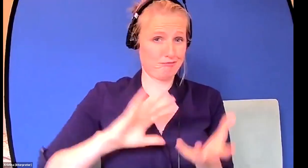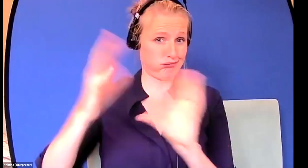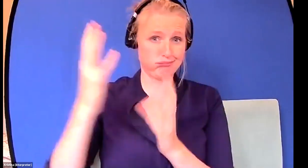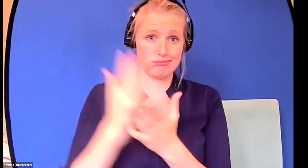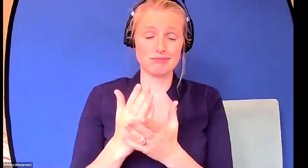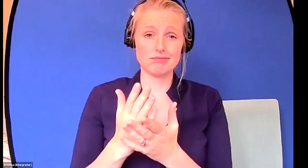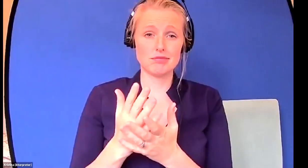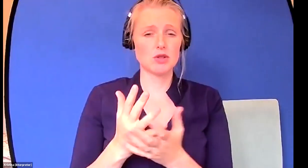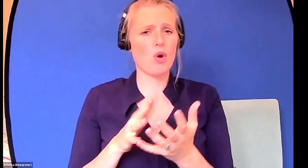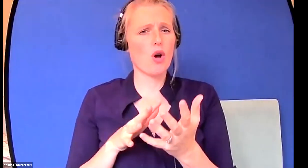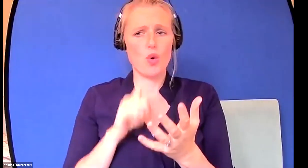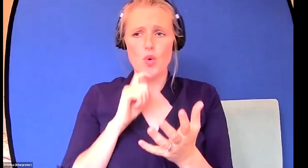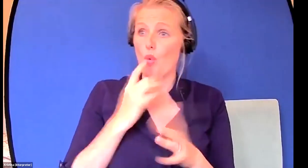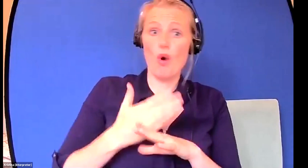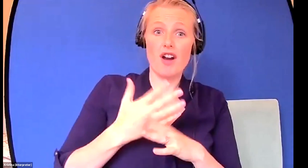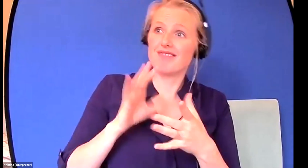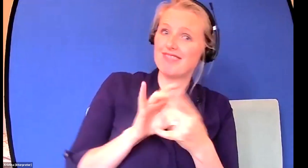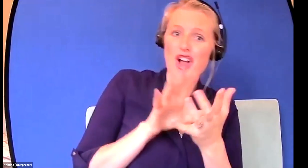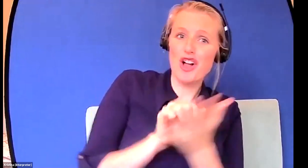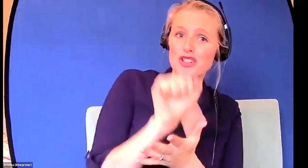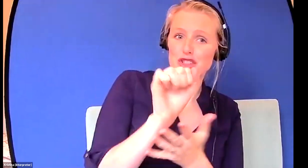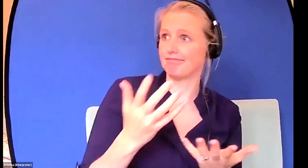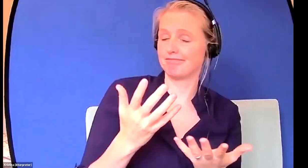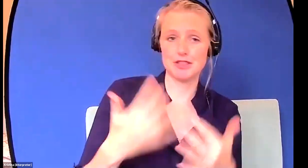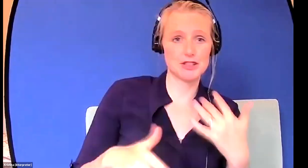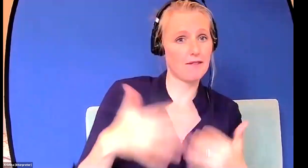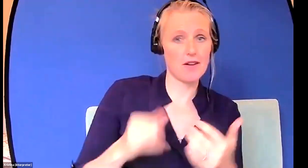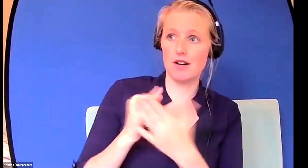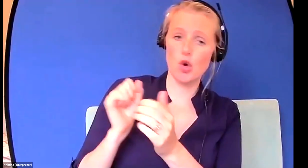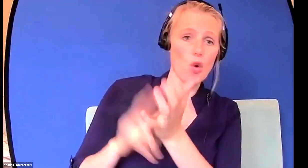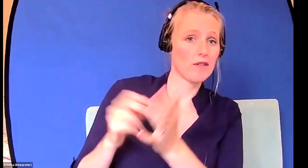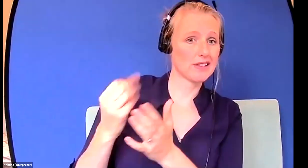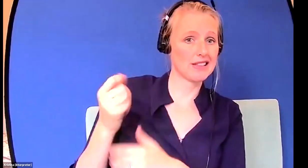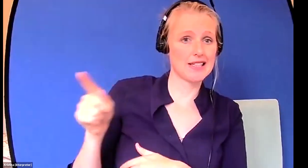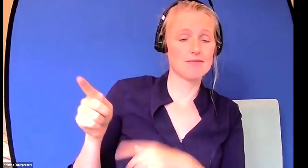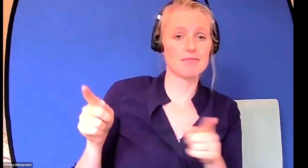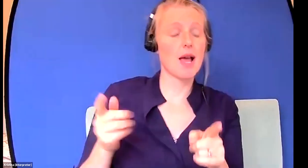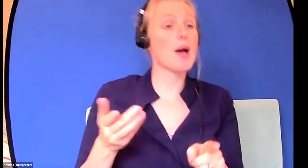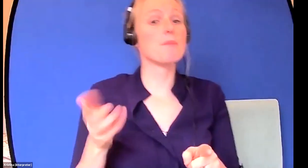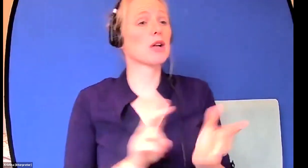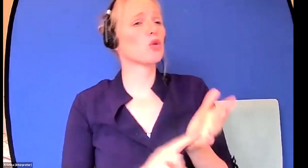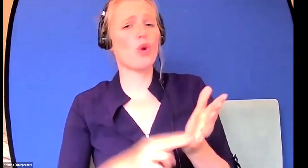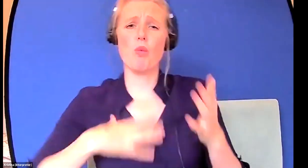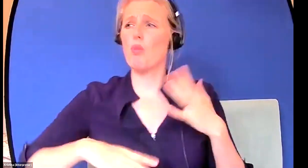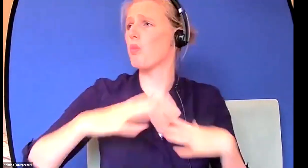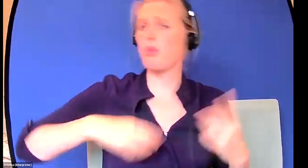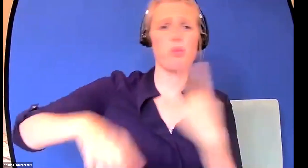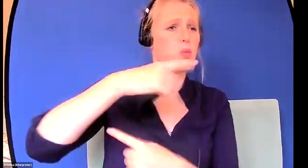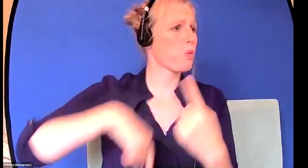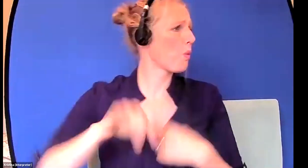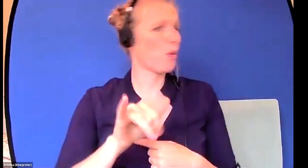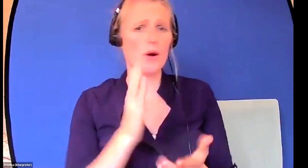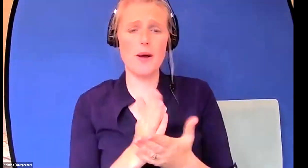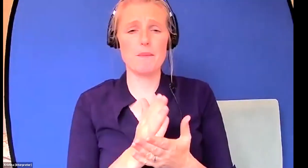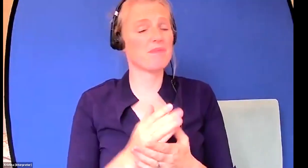cultural workers are really bearing the brunt of this. And while a return to normal is desired by many, I think